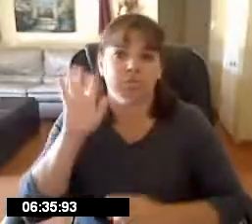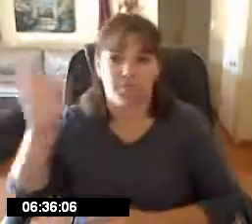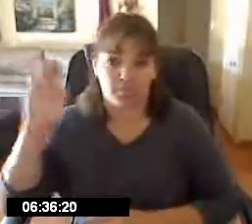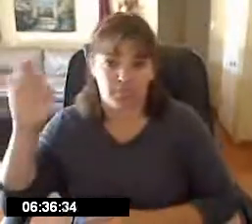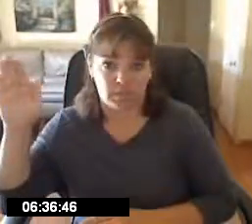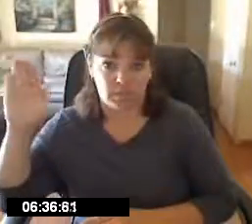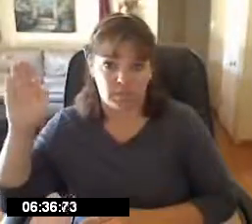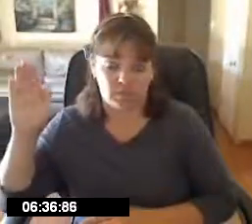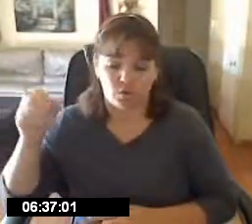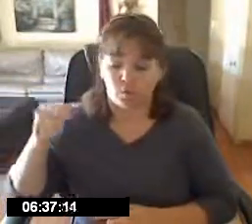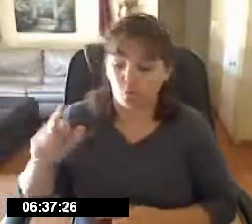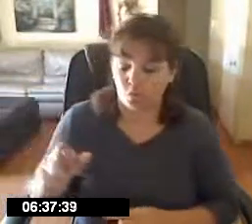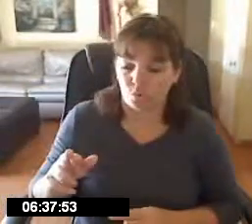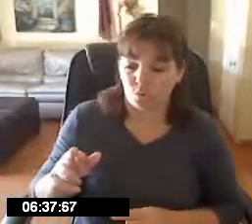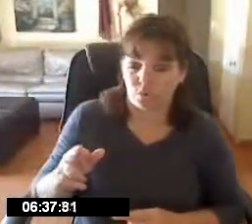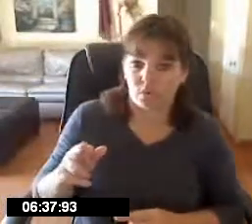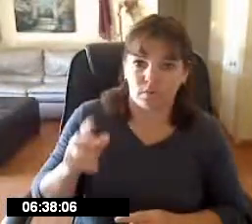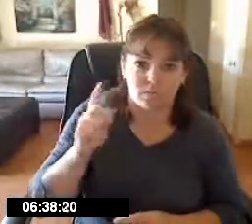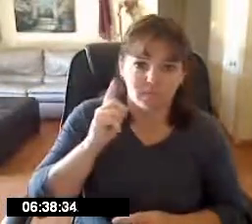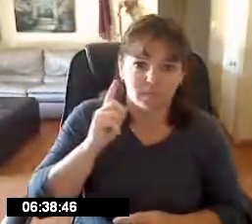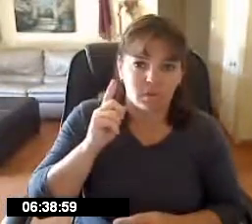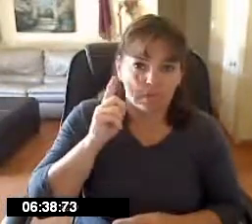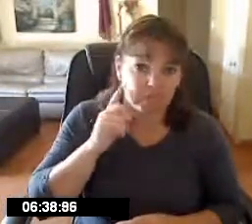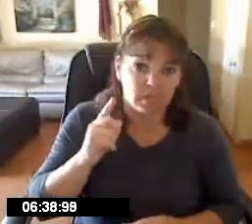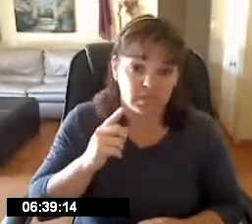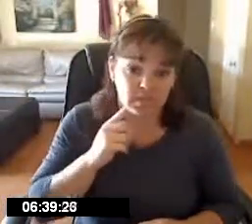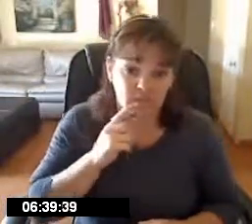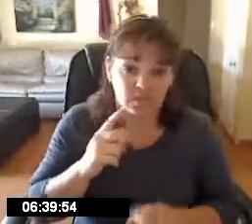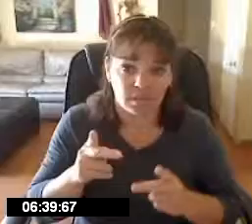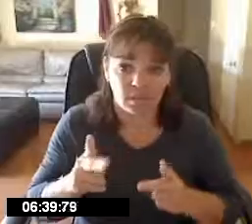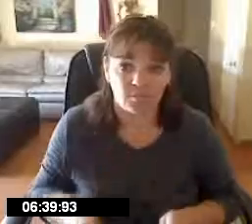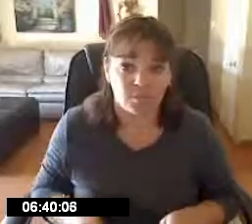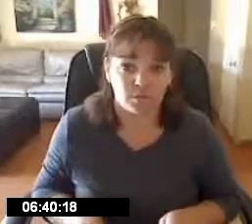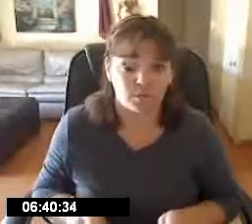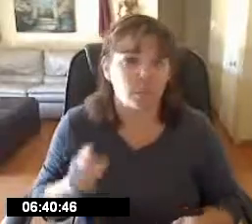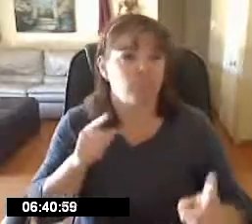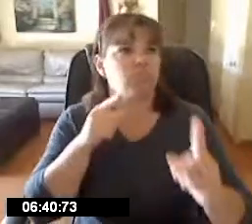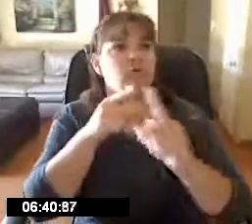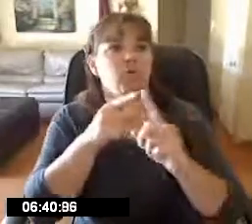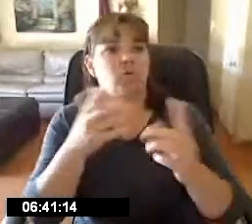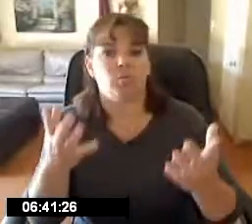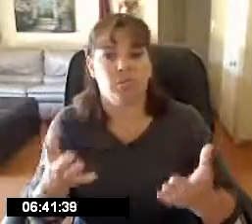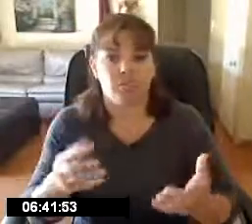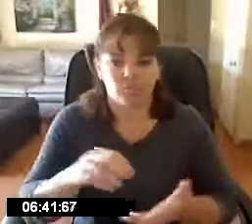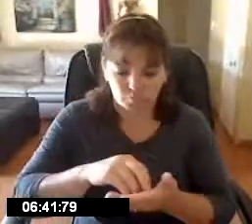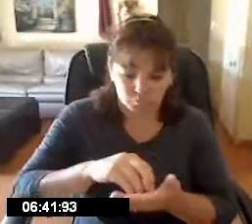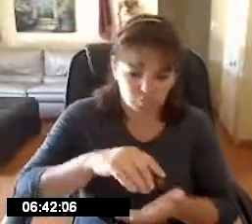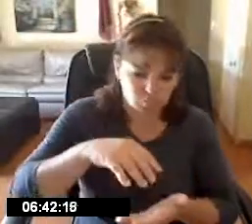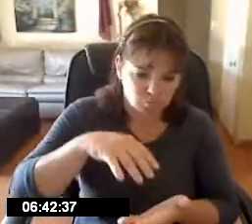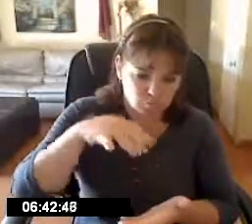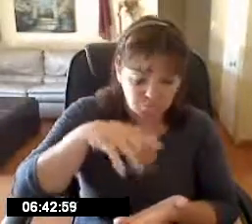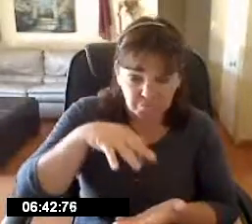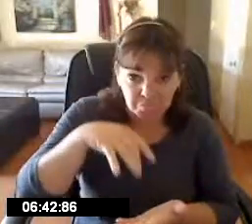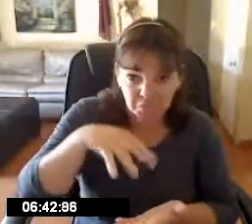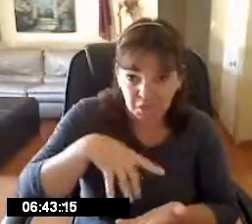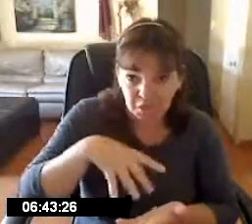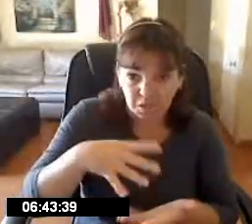they trying to convey? And as the deaf client, what is their goal for being in that situation? Are they